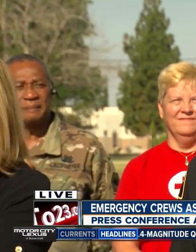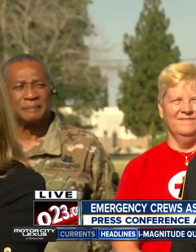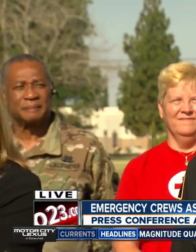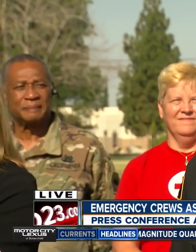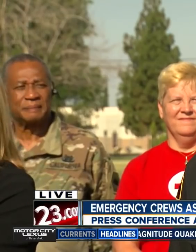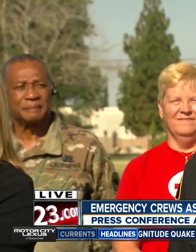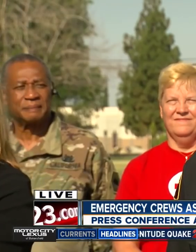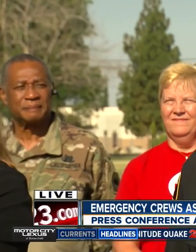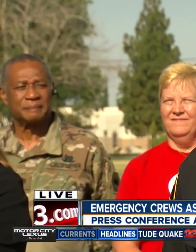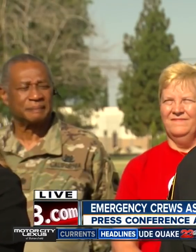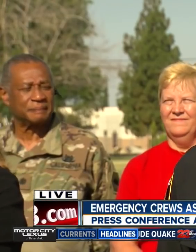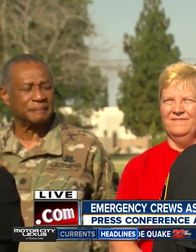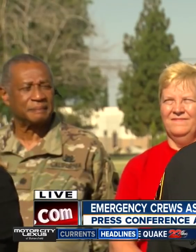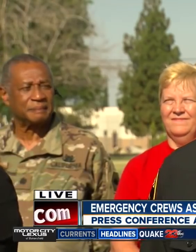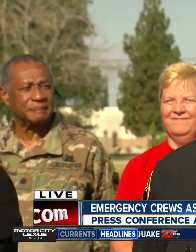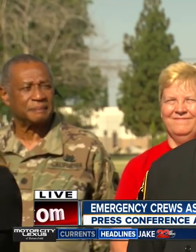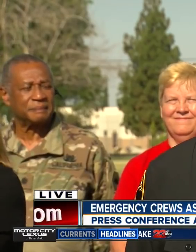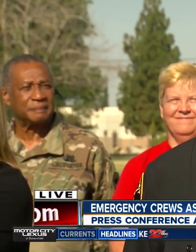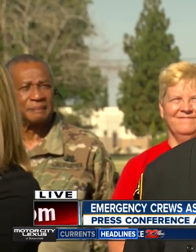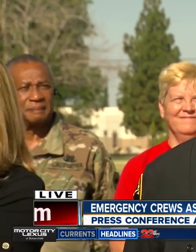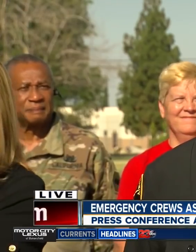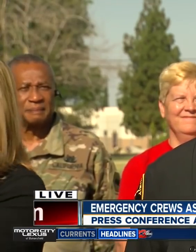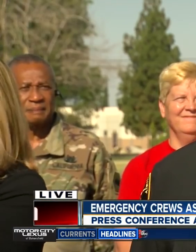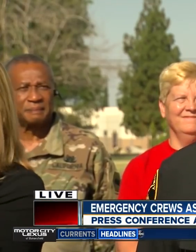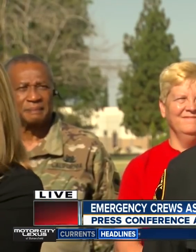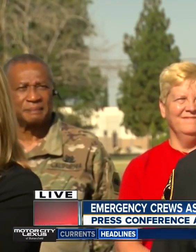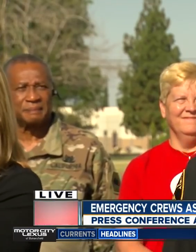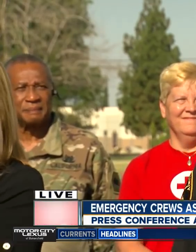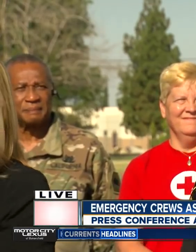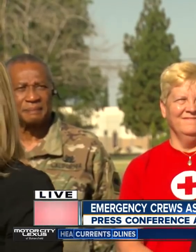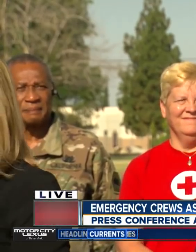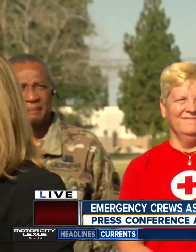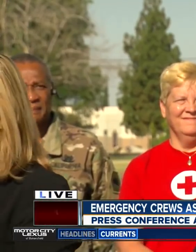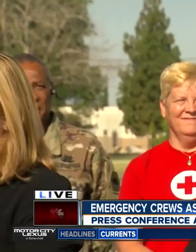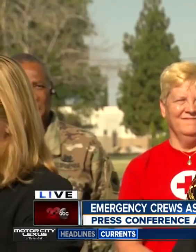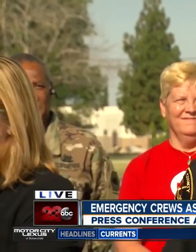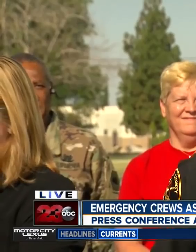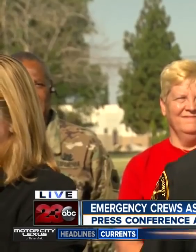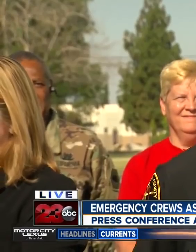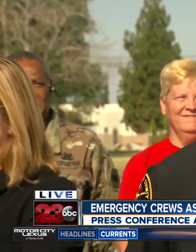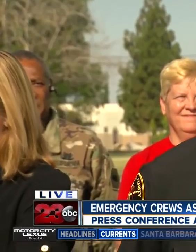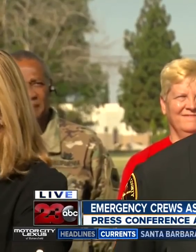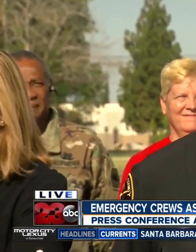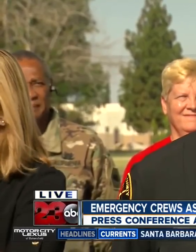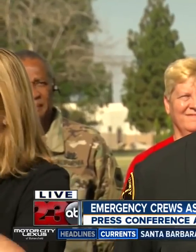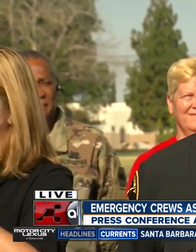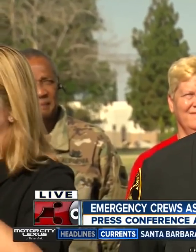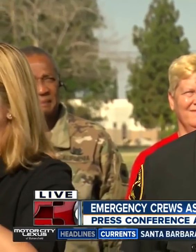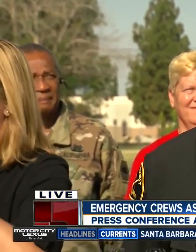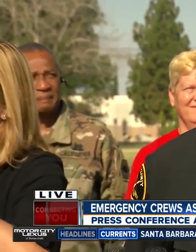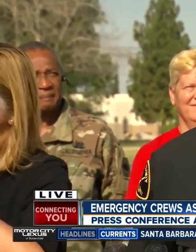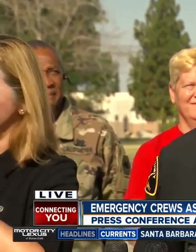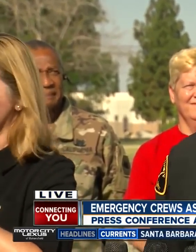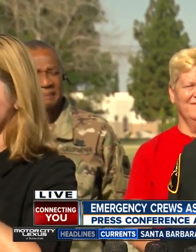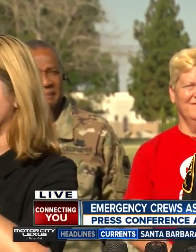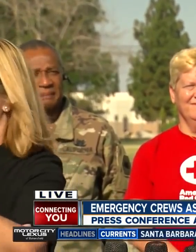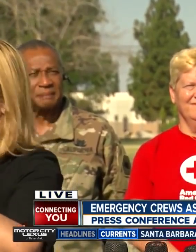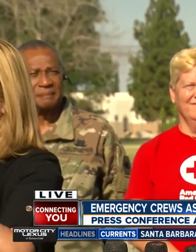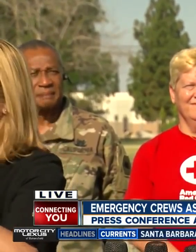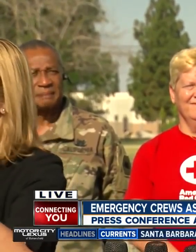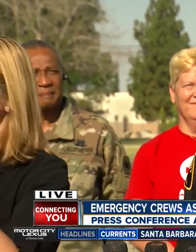event down south, we'll be going. If another or even bigger one hits, are we prepared and ready for it?